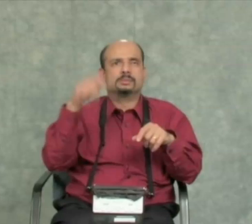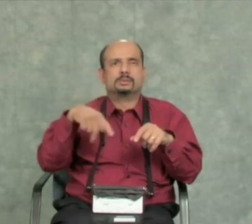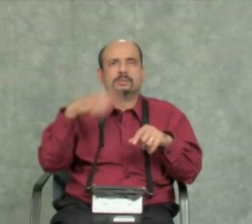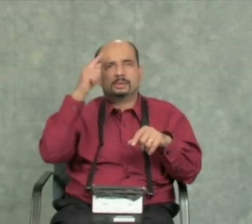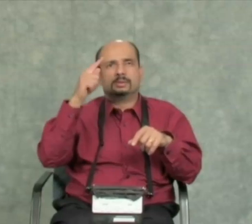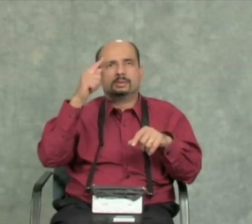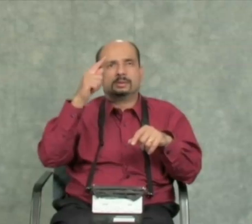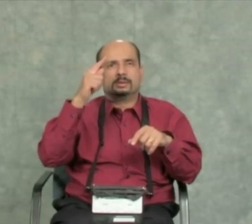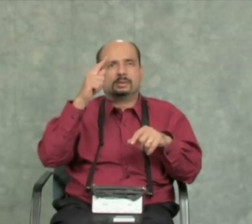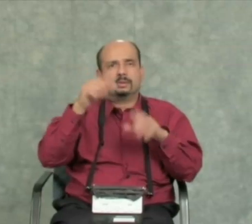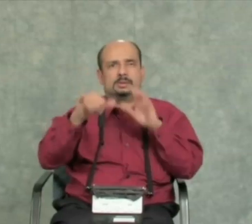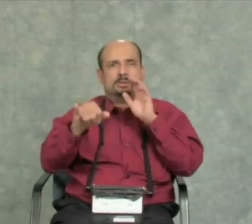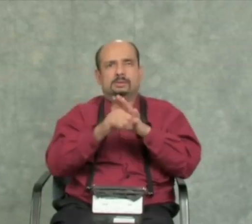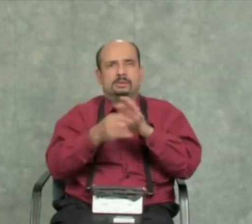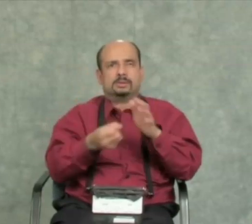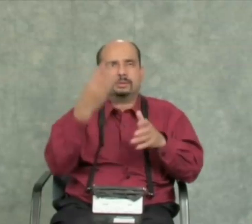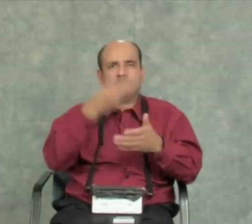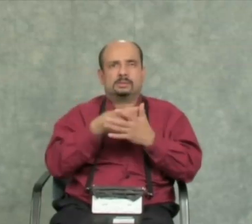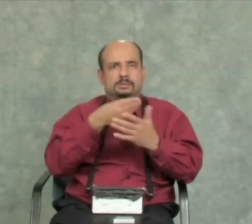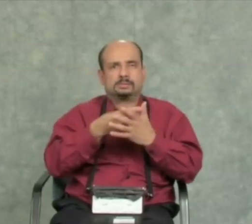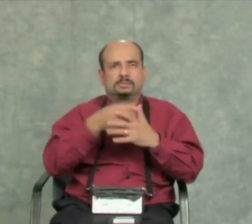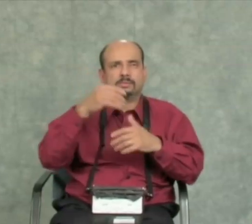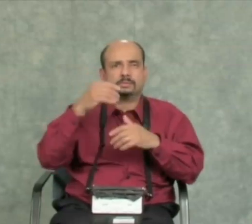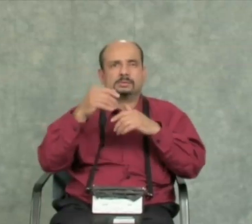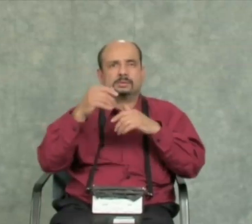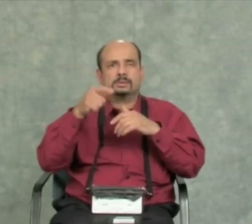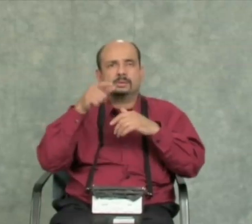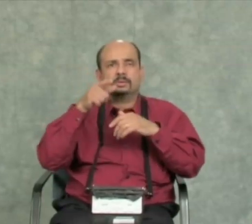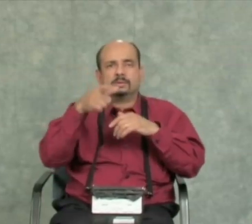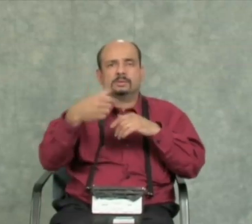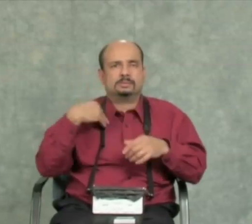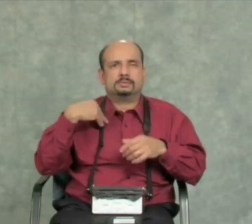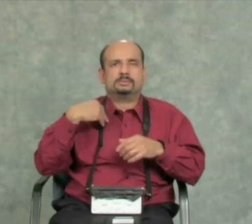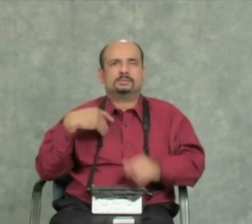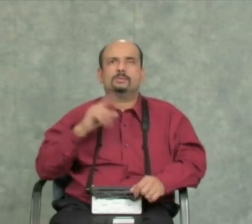There's also an app that identifies how much money you have.